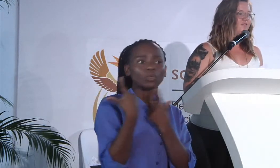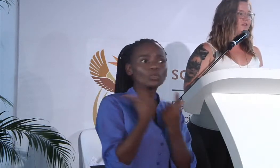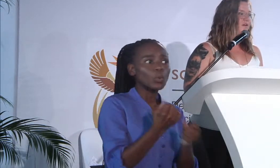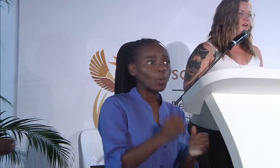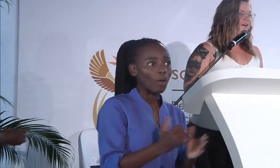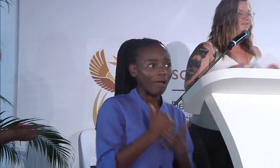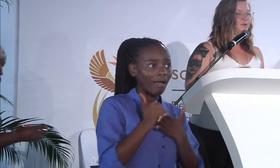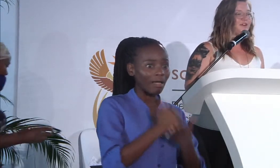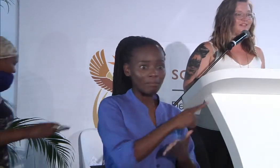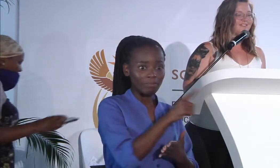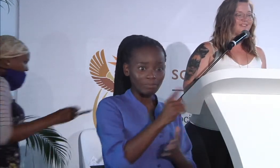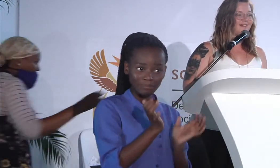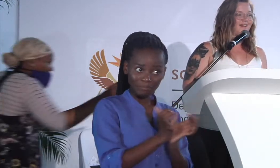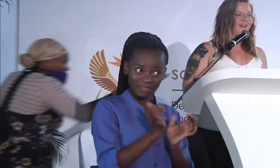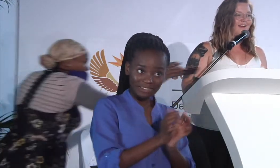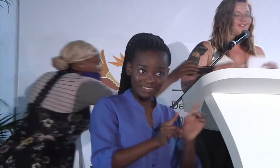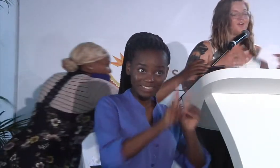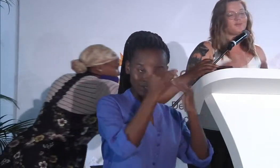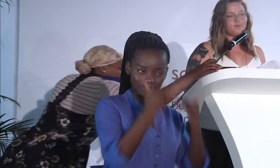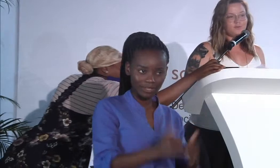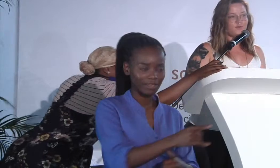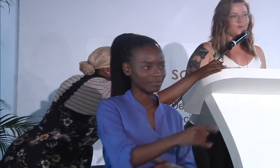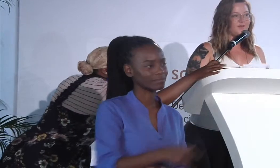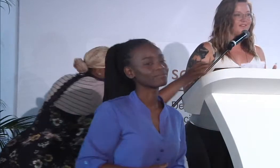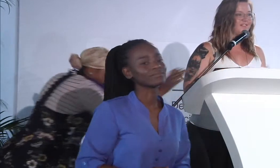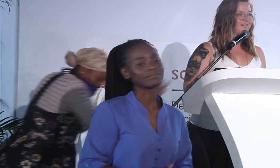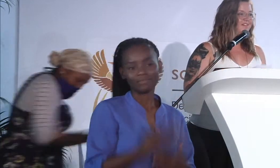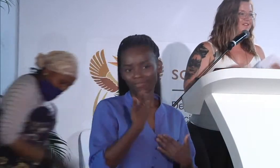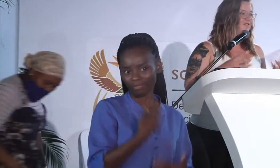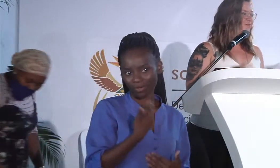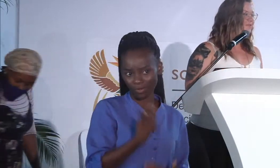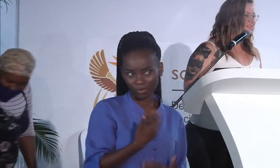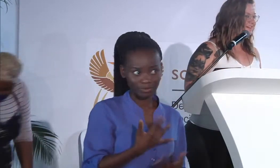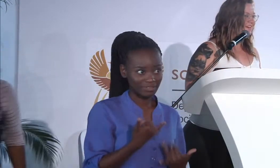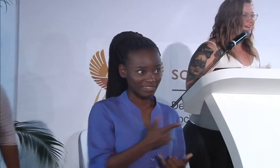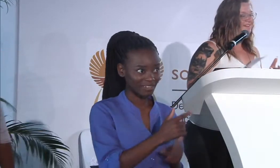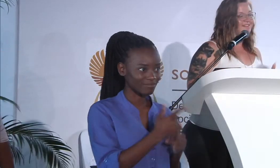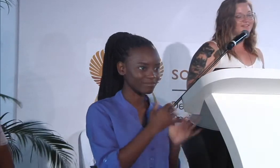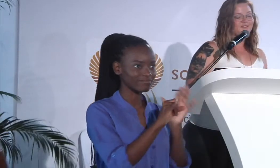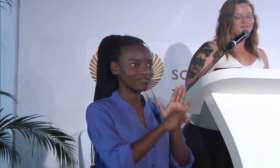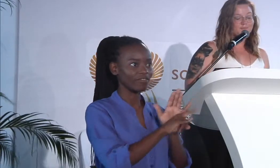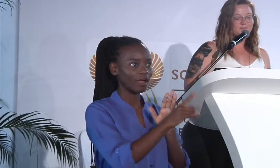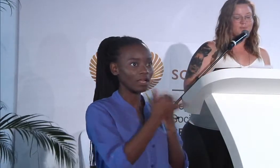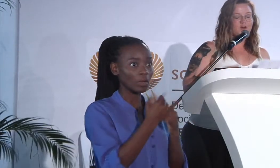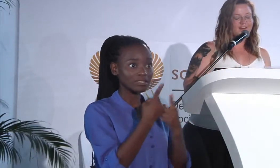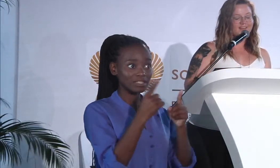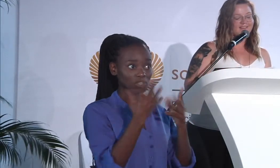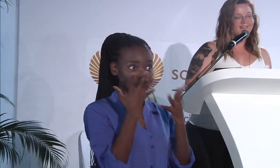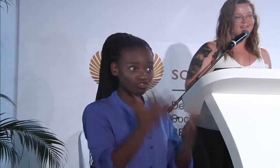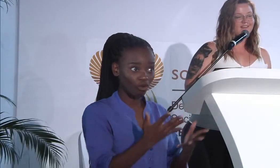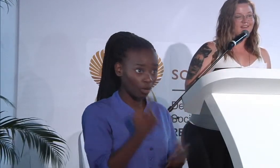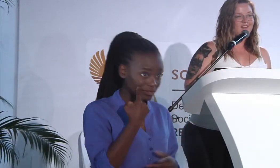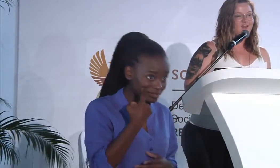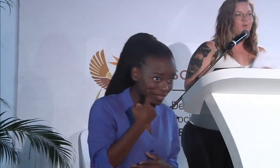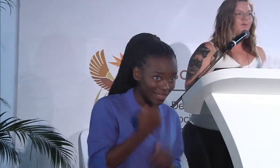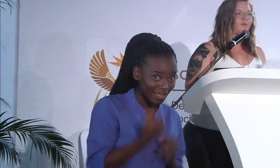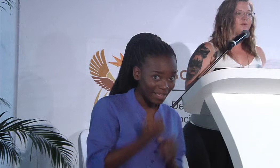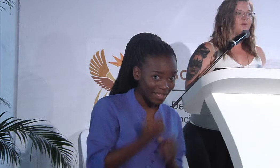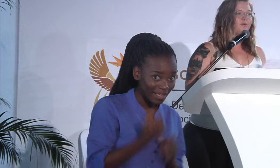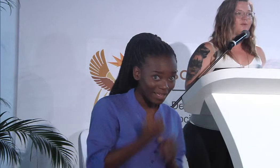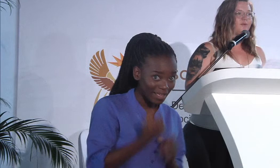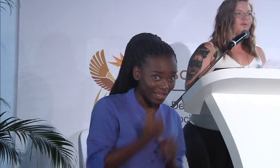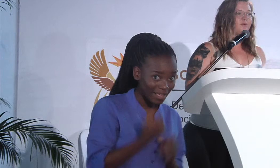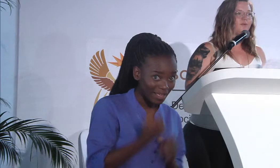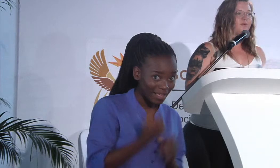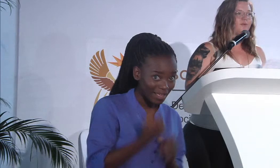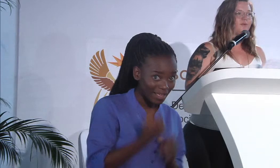have experienced an incredible performance from Bandile and his colleague. We wouldn't